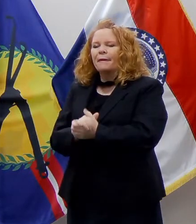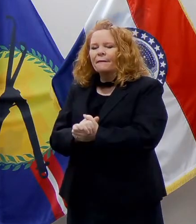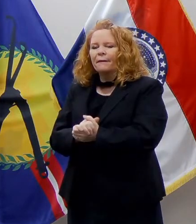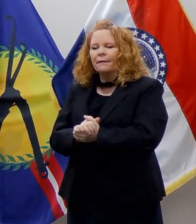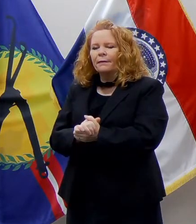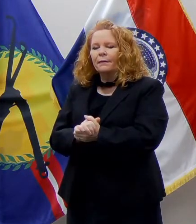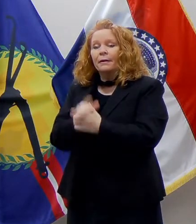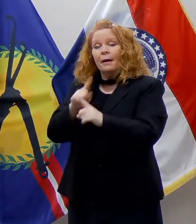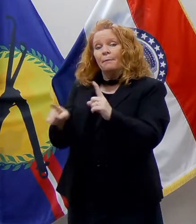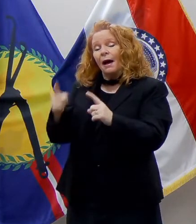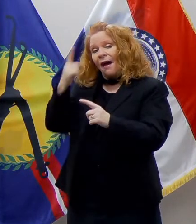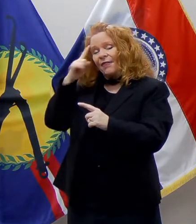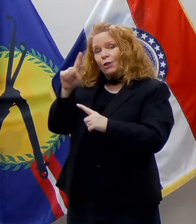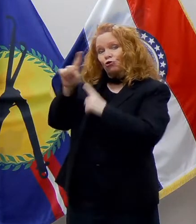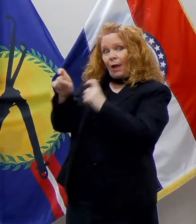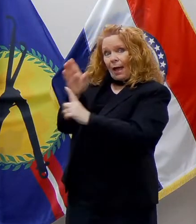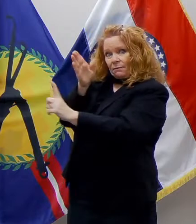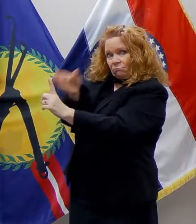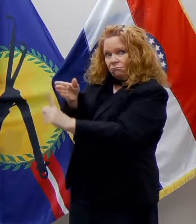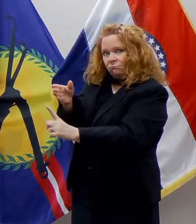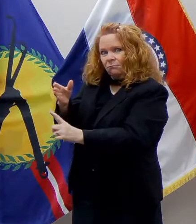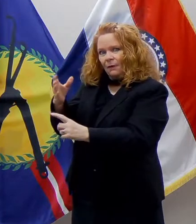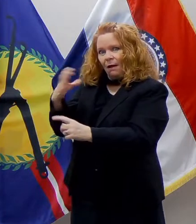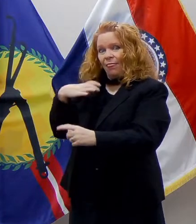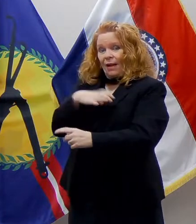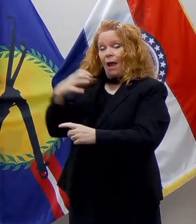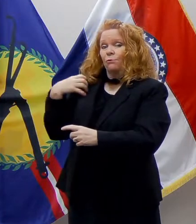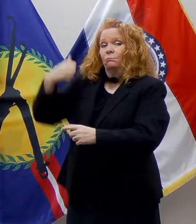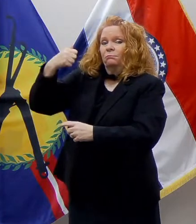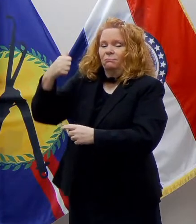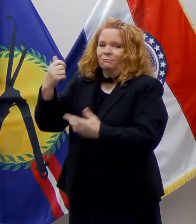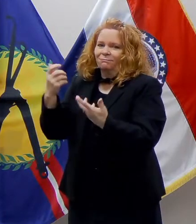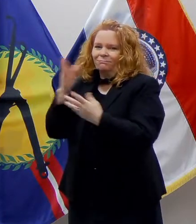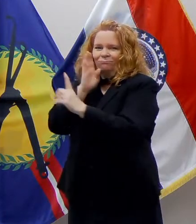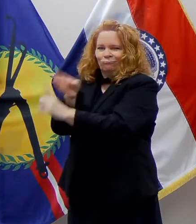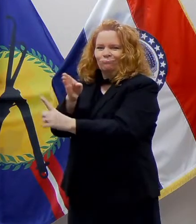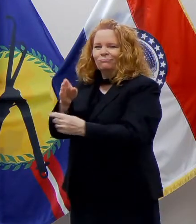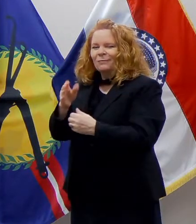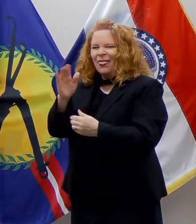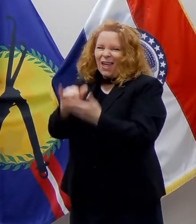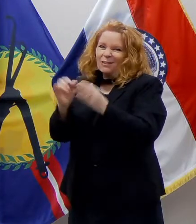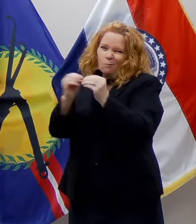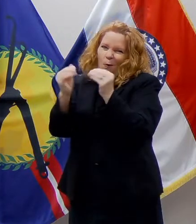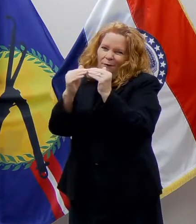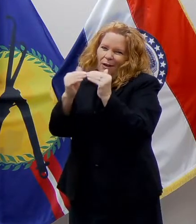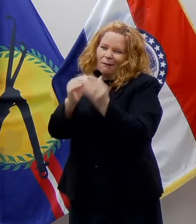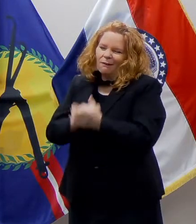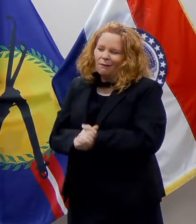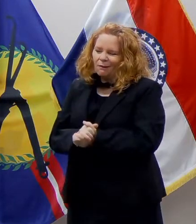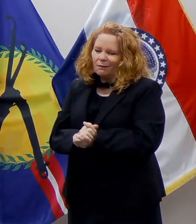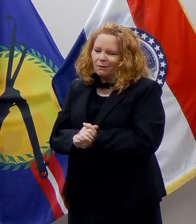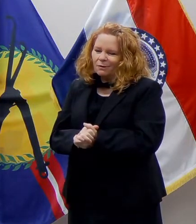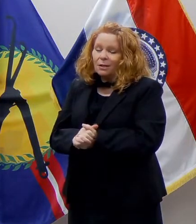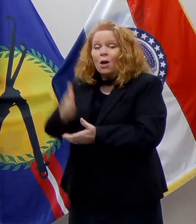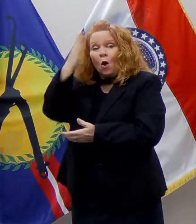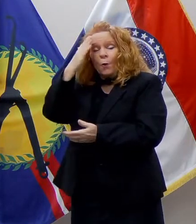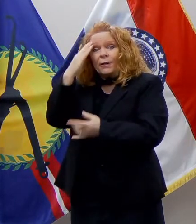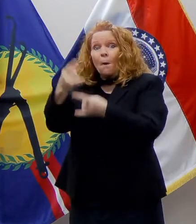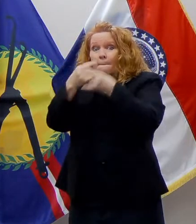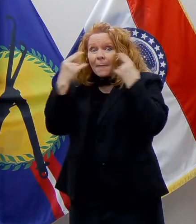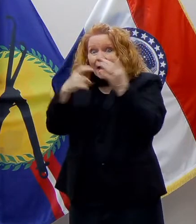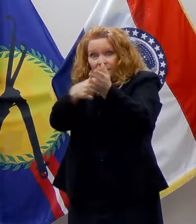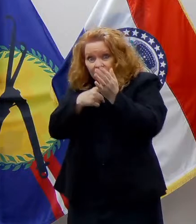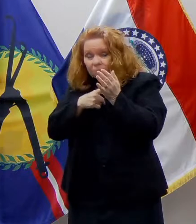her opinion, I think you should ask her directly. I think that's the fair thing to do. We do know that mask mandate makes a